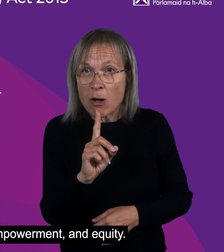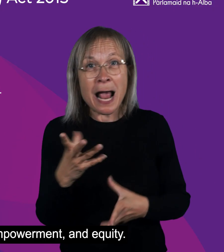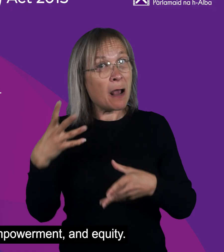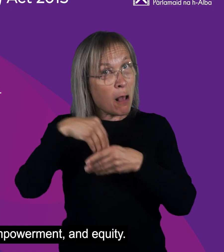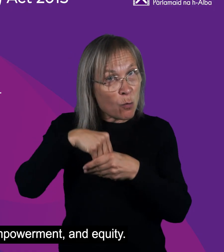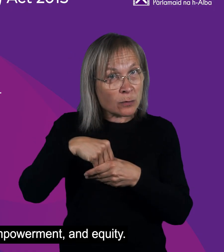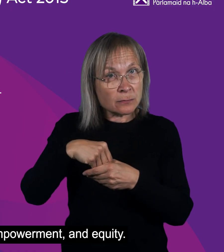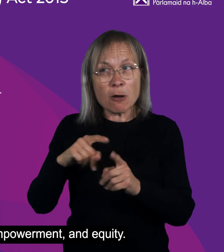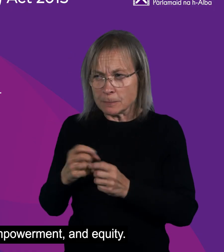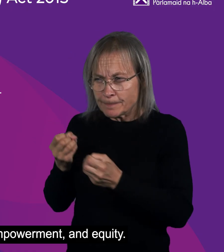equity.